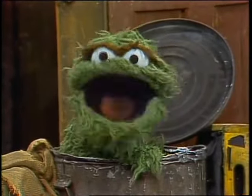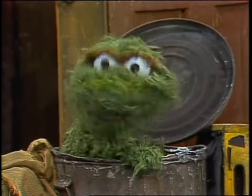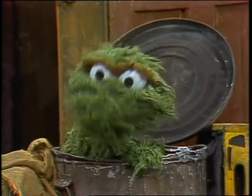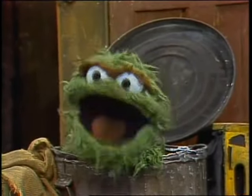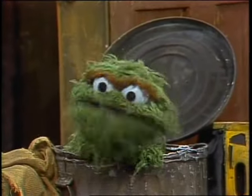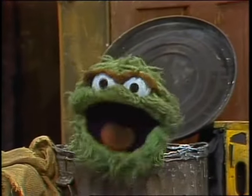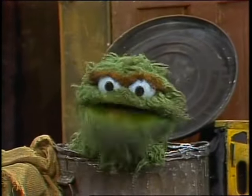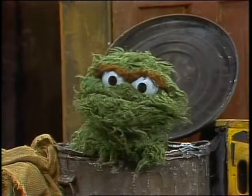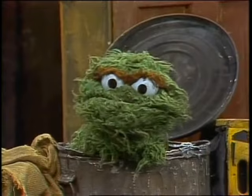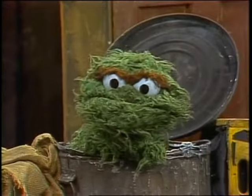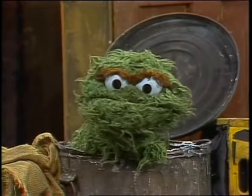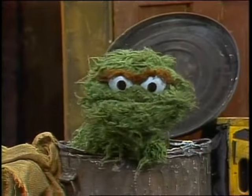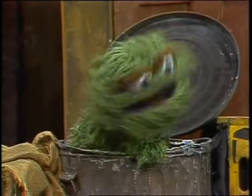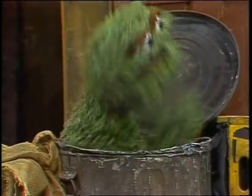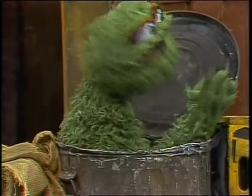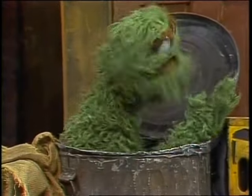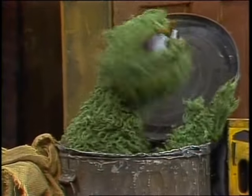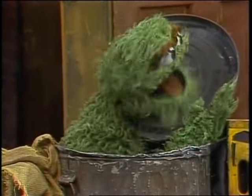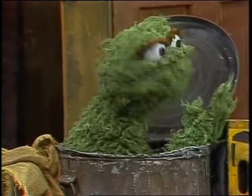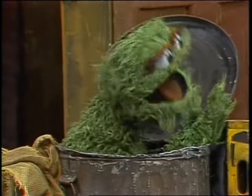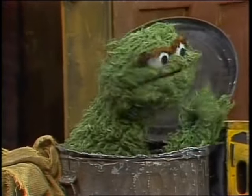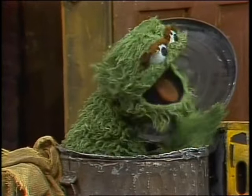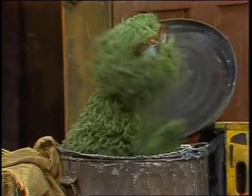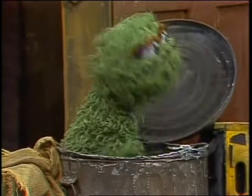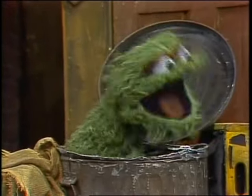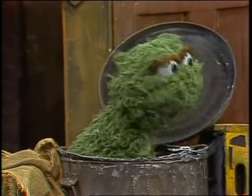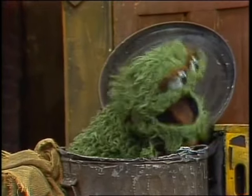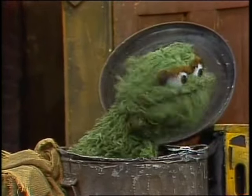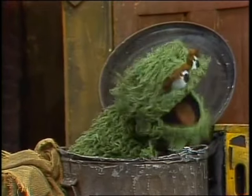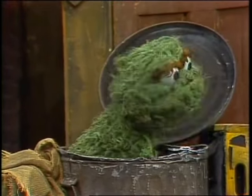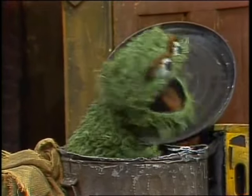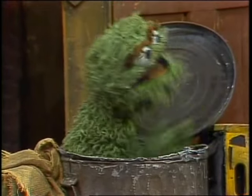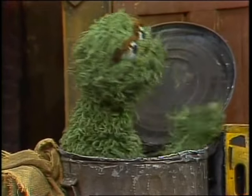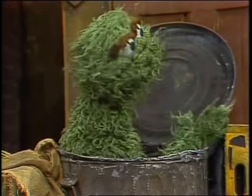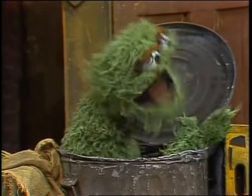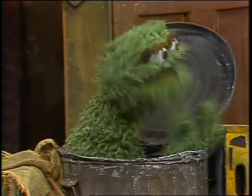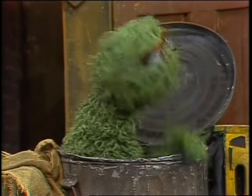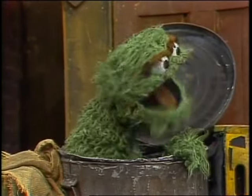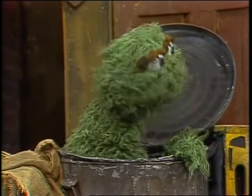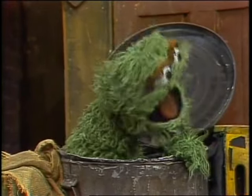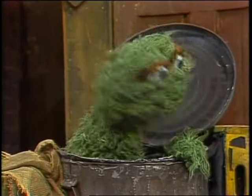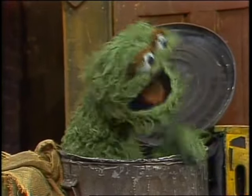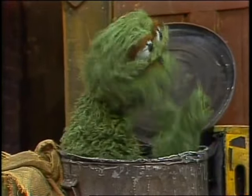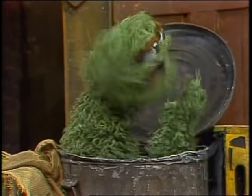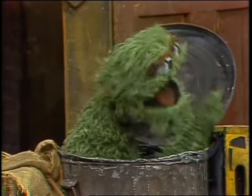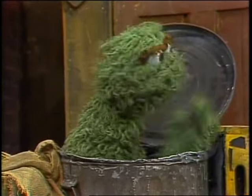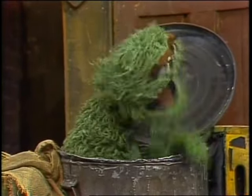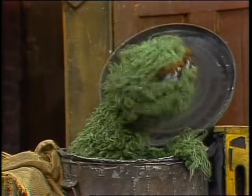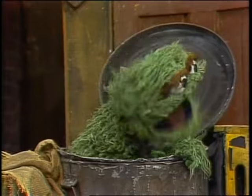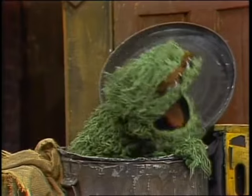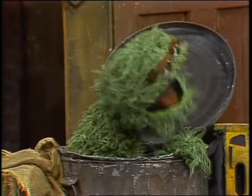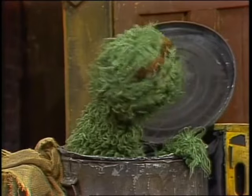Zinged again. And where are you going, Timmy? You got work to do here. Worm TV goes on the air pretty soon.